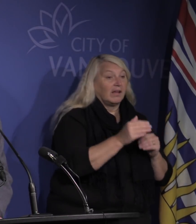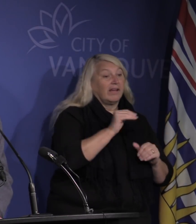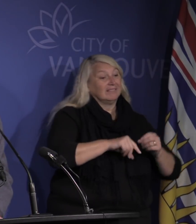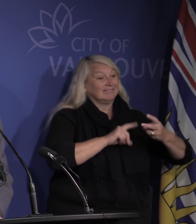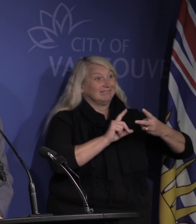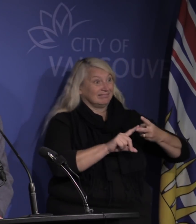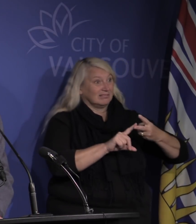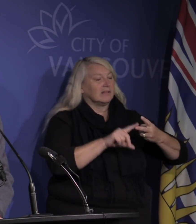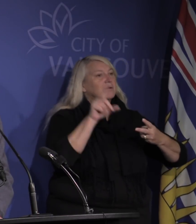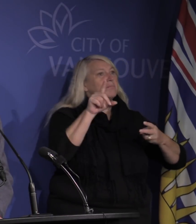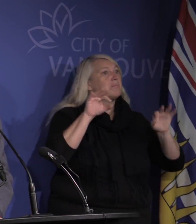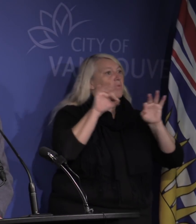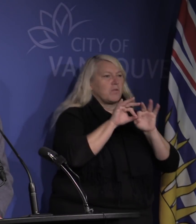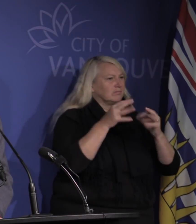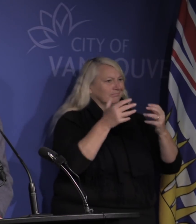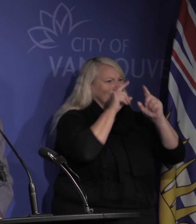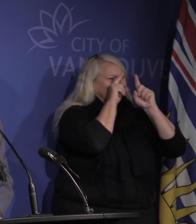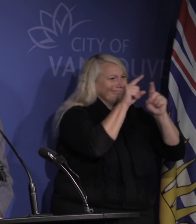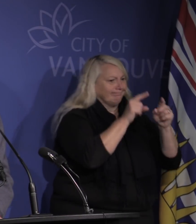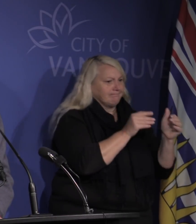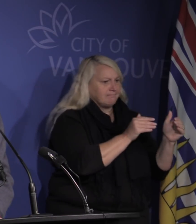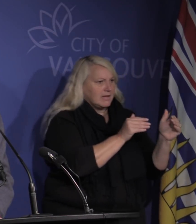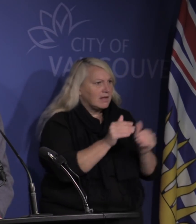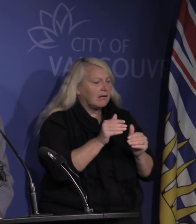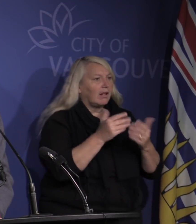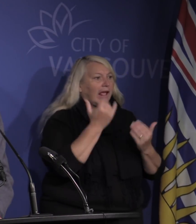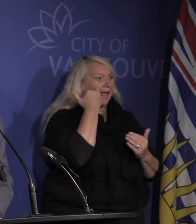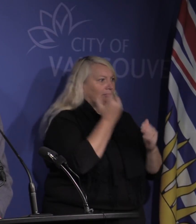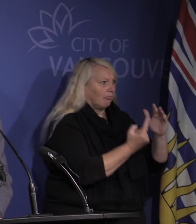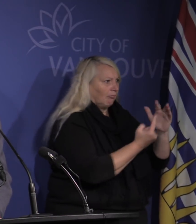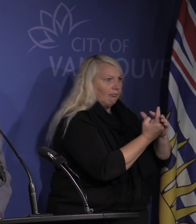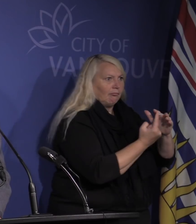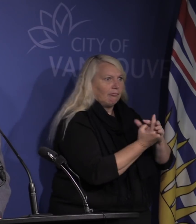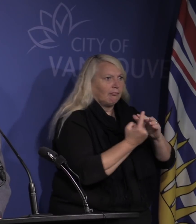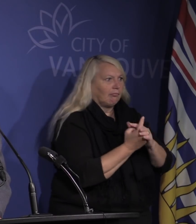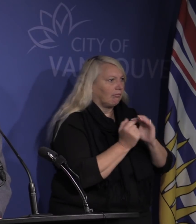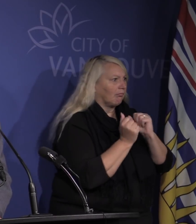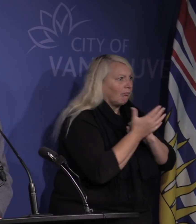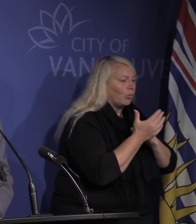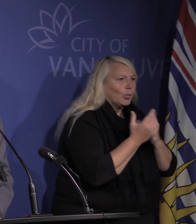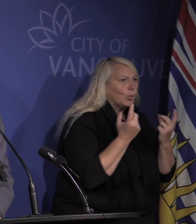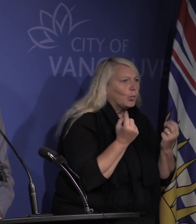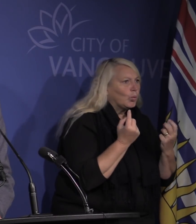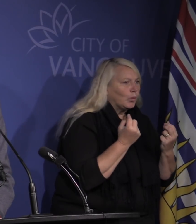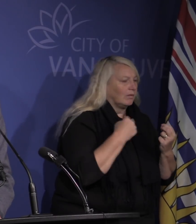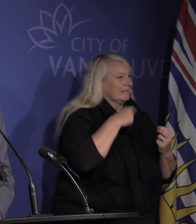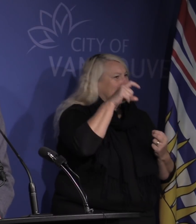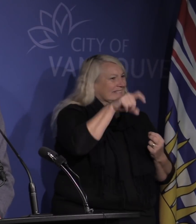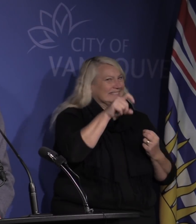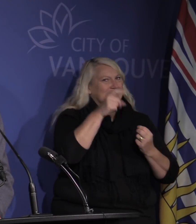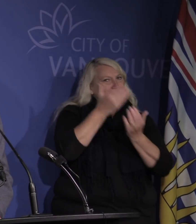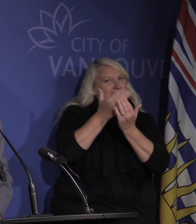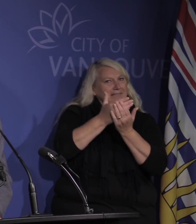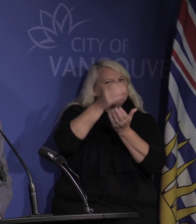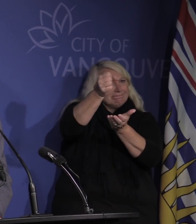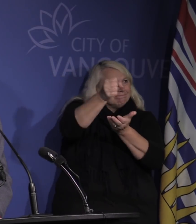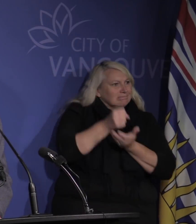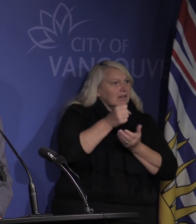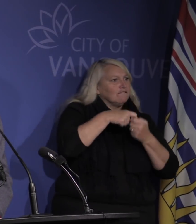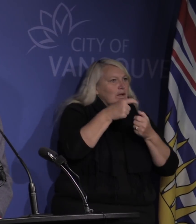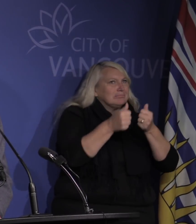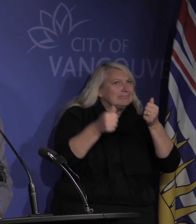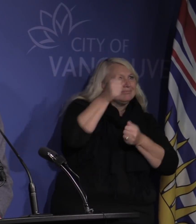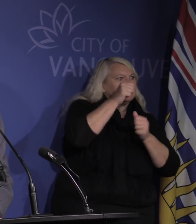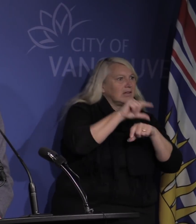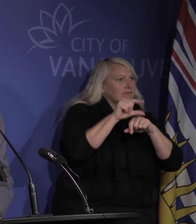Second, we need a plan for what happens when cases first appear. We need all necessary funding and supports from senior government to